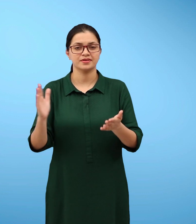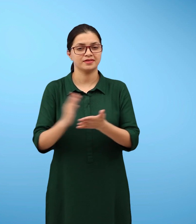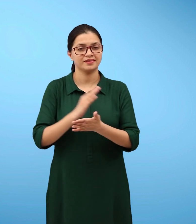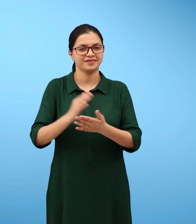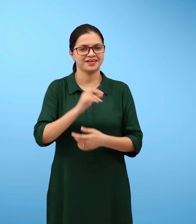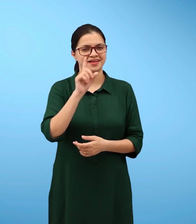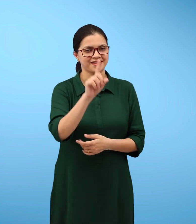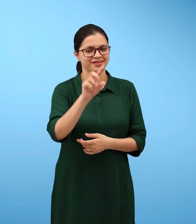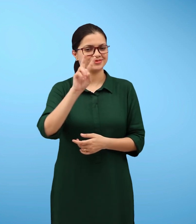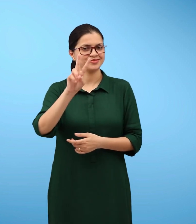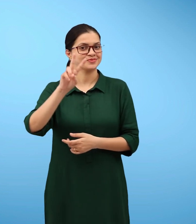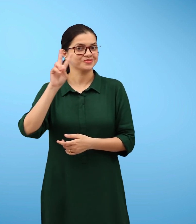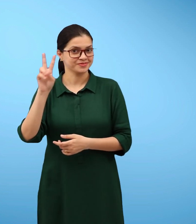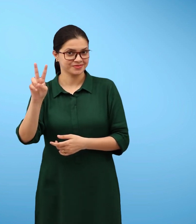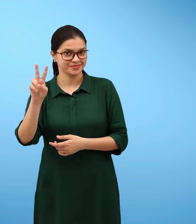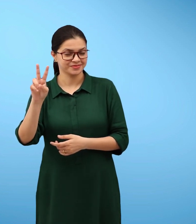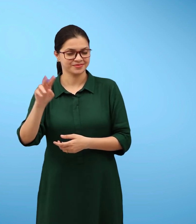Page number 122.